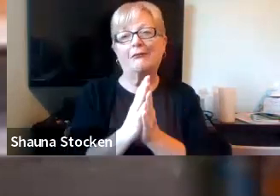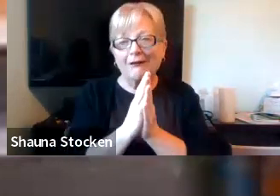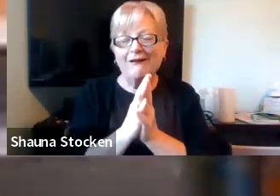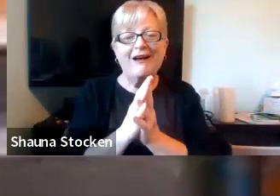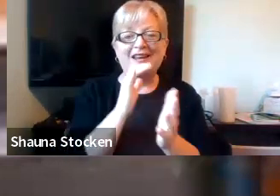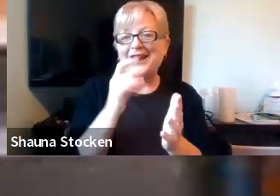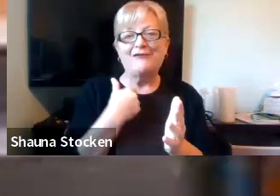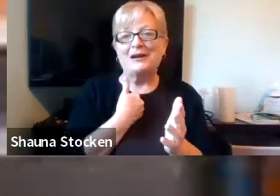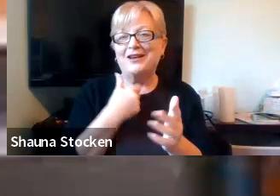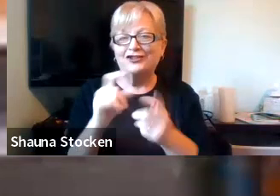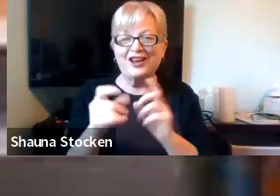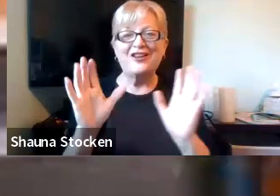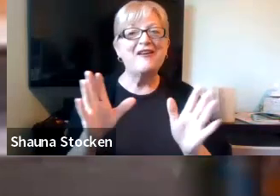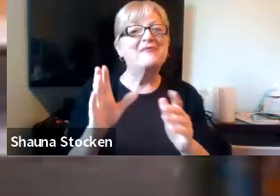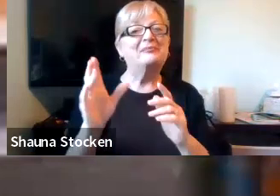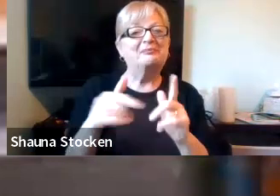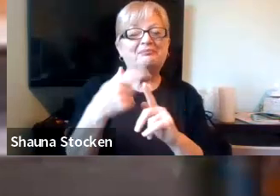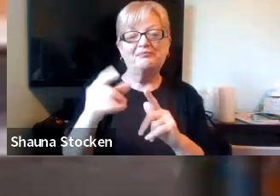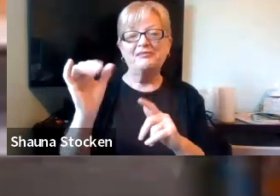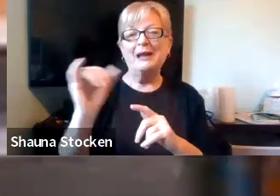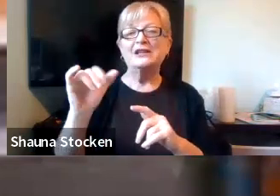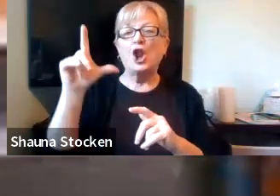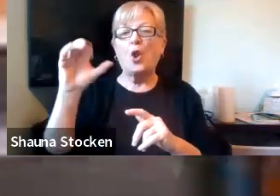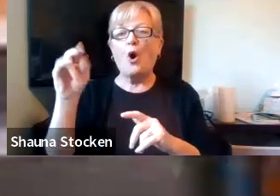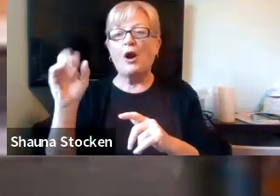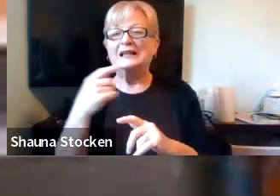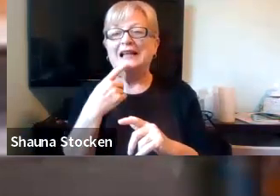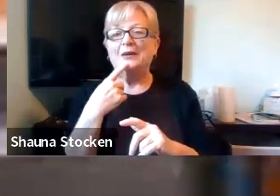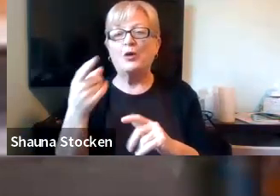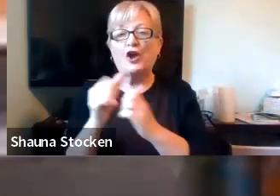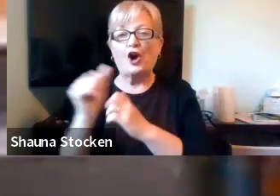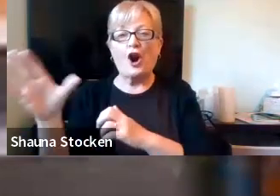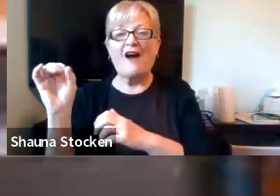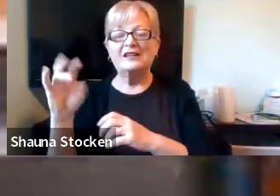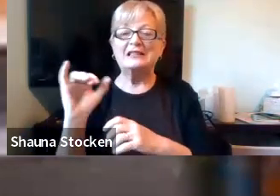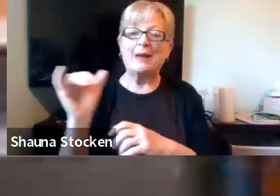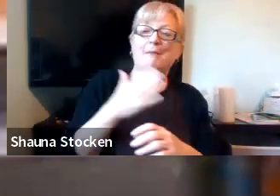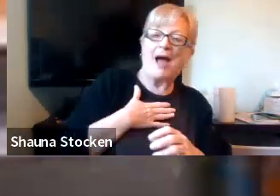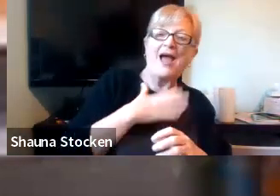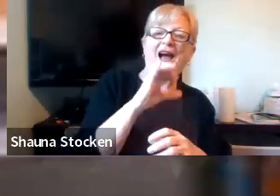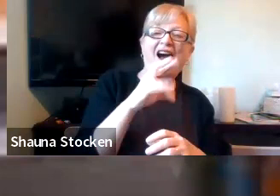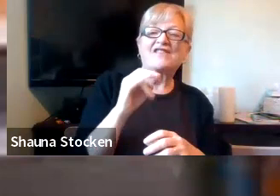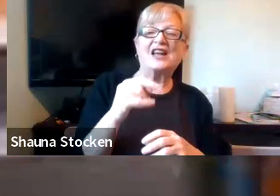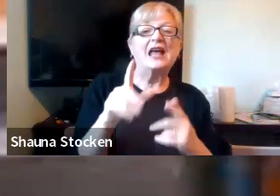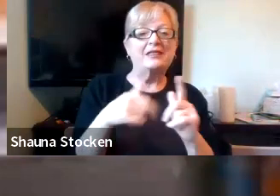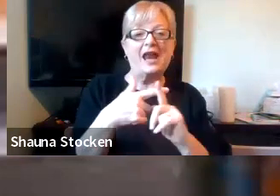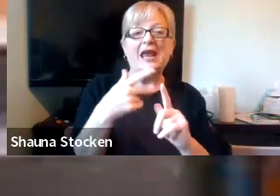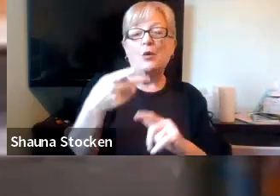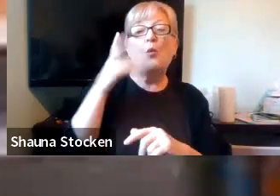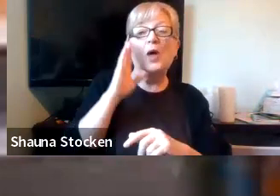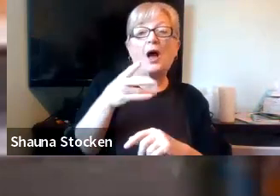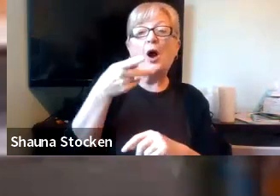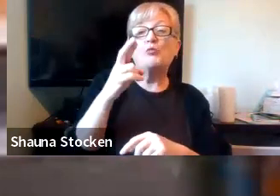Laura mentioned with her oven. One of the things that I really like about it though is that it preheats